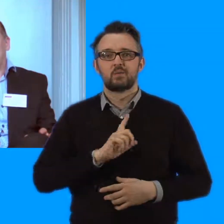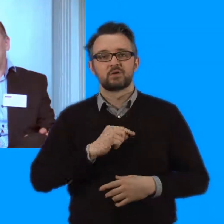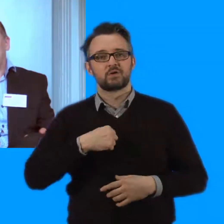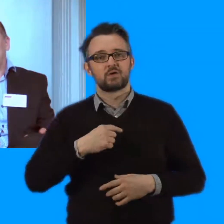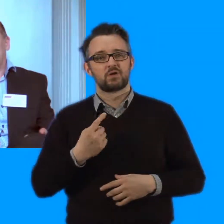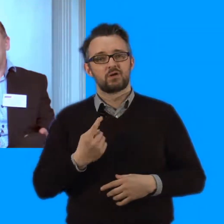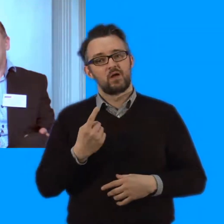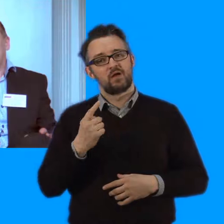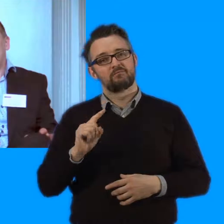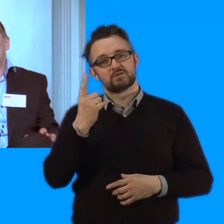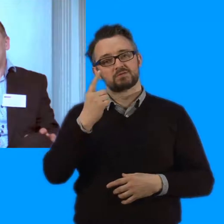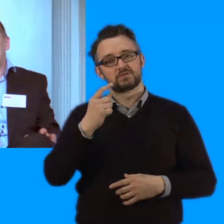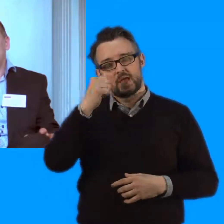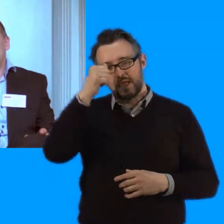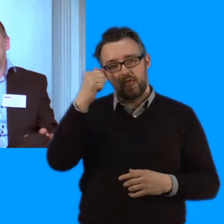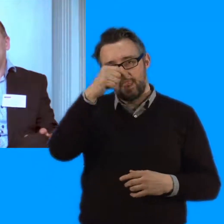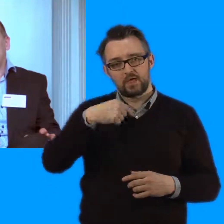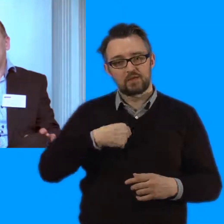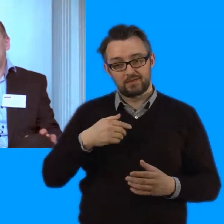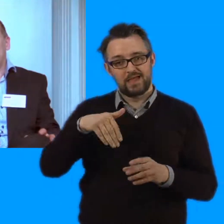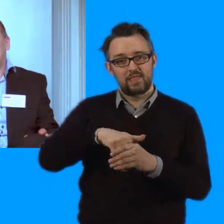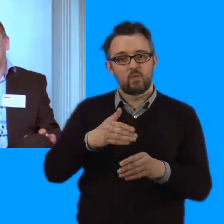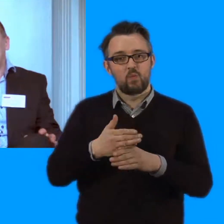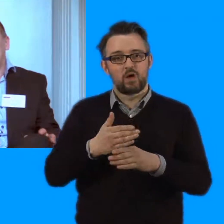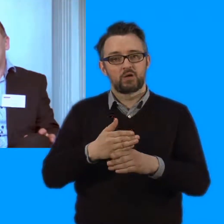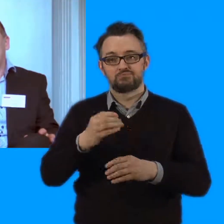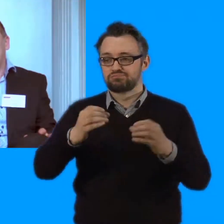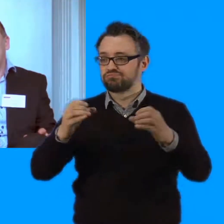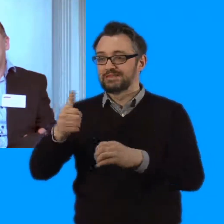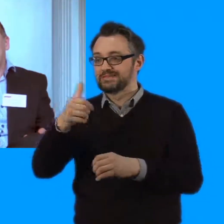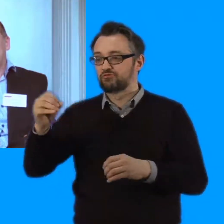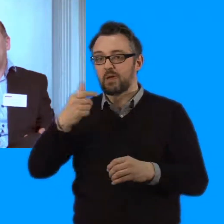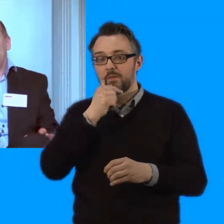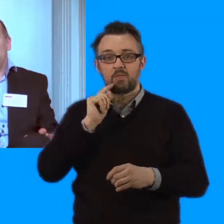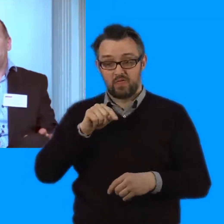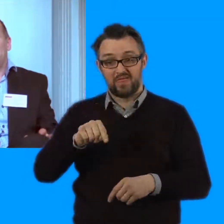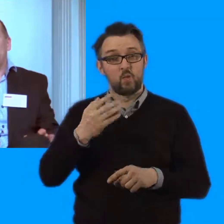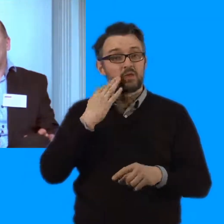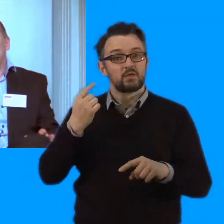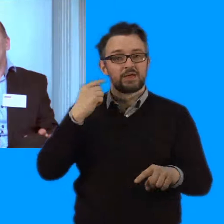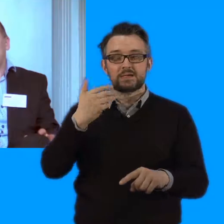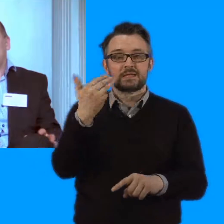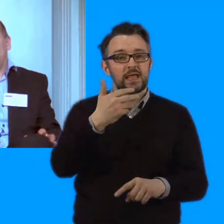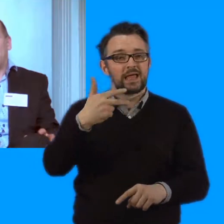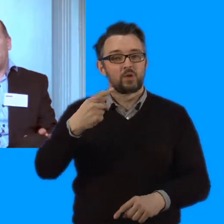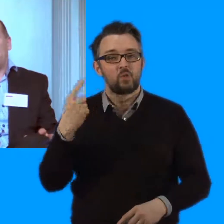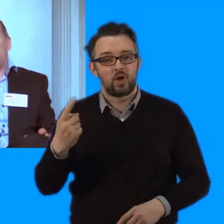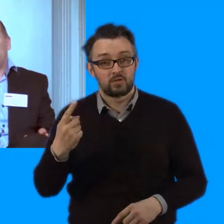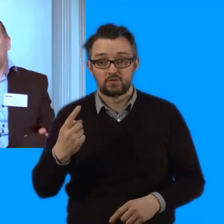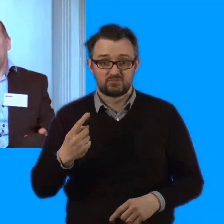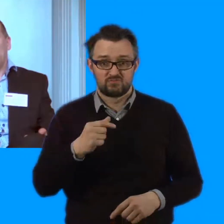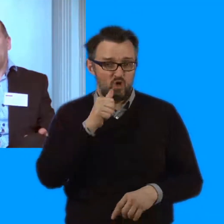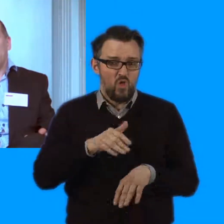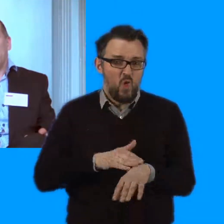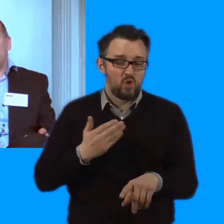because I was one of the first Catholics in an organisation employed 600 people, and that was in 1981. That's not that long